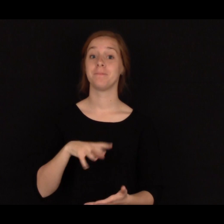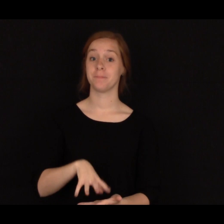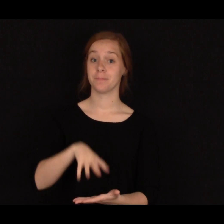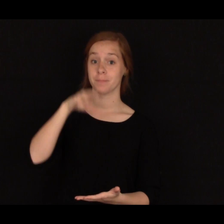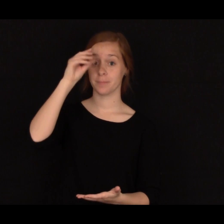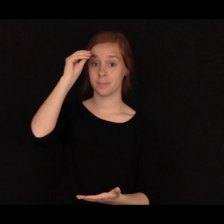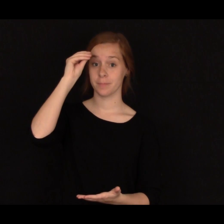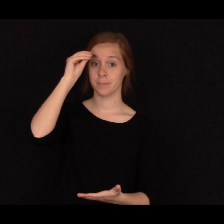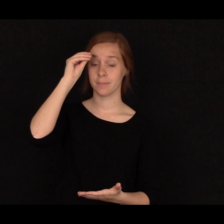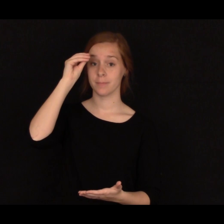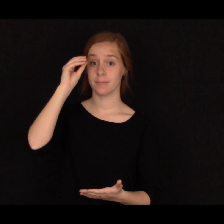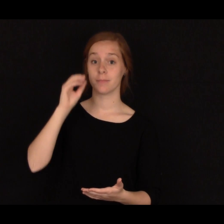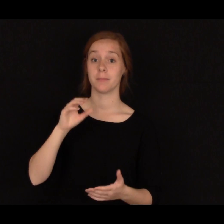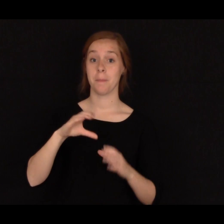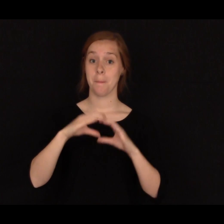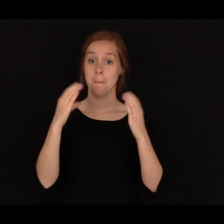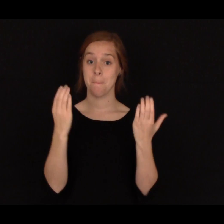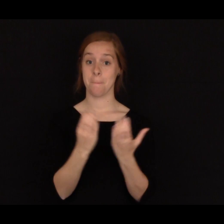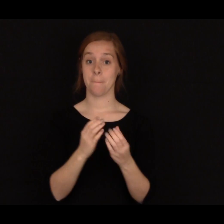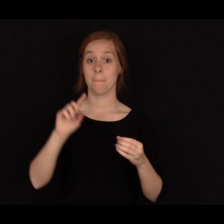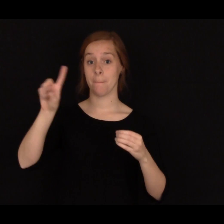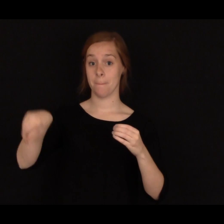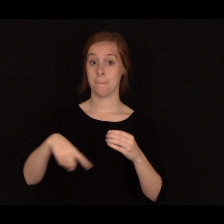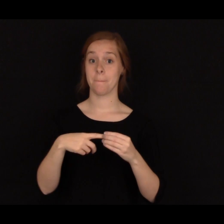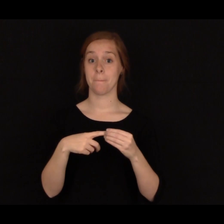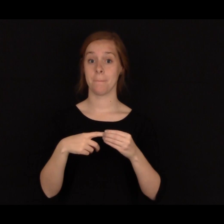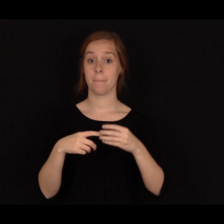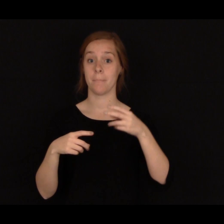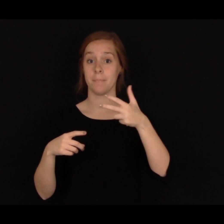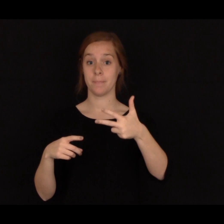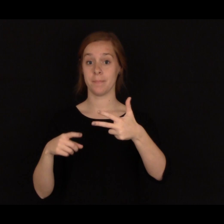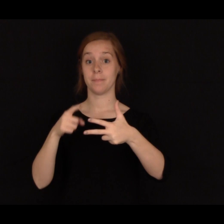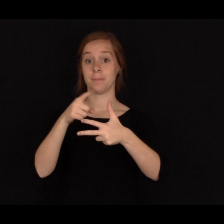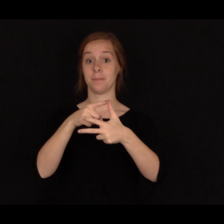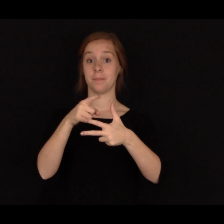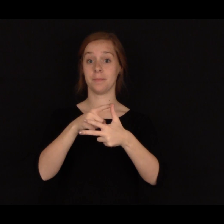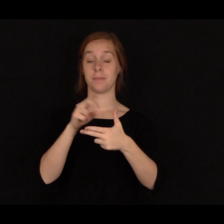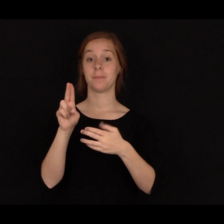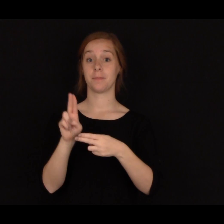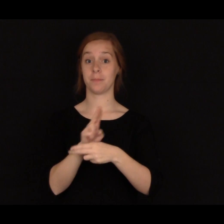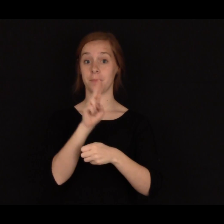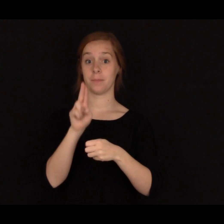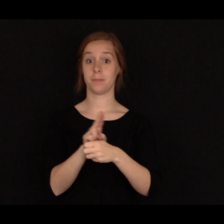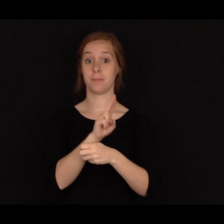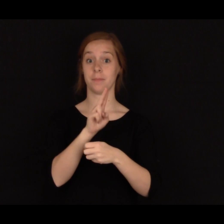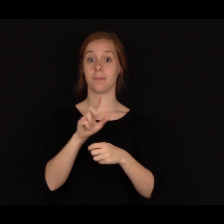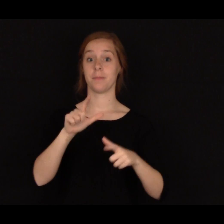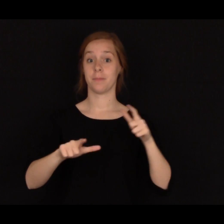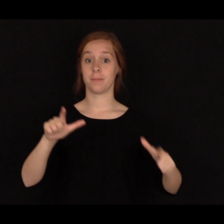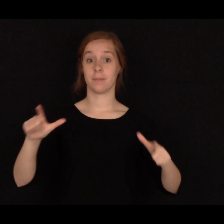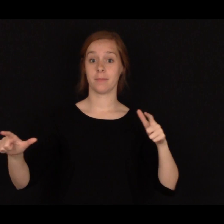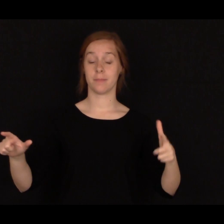feel that it is a disability. In the classes, I learned about the use of the